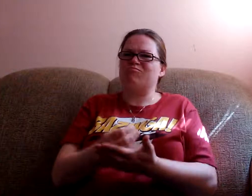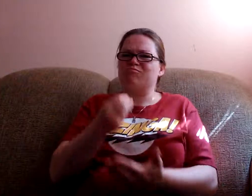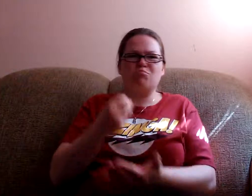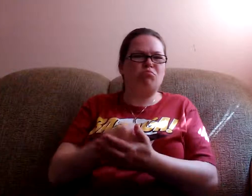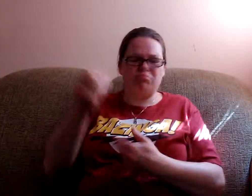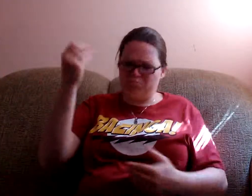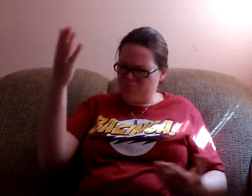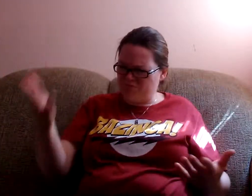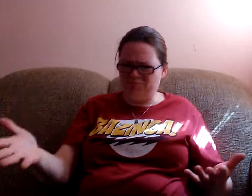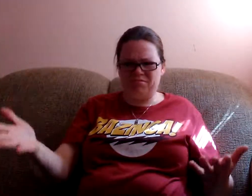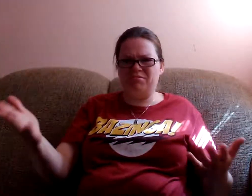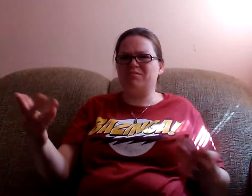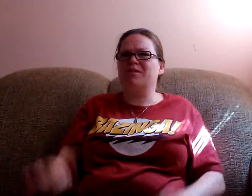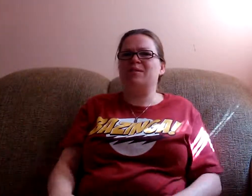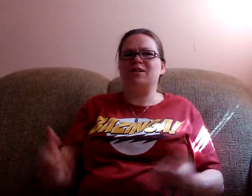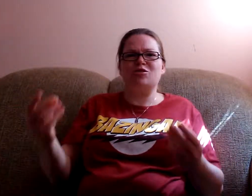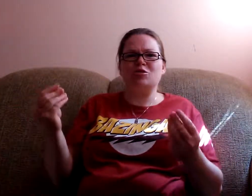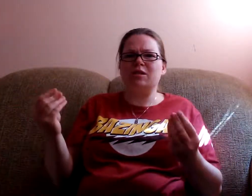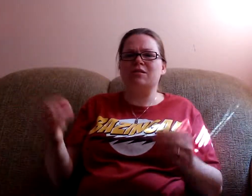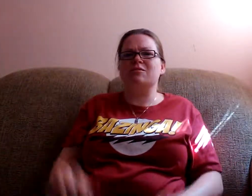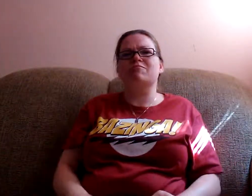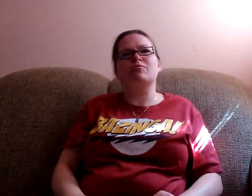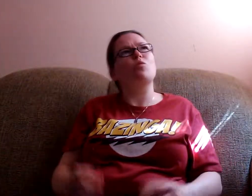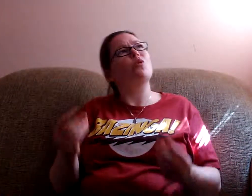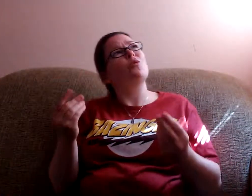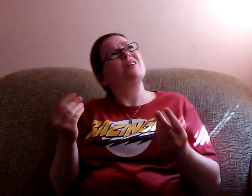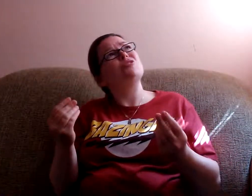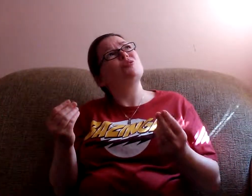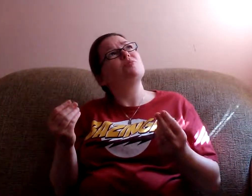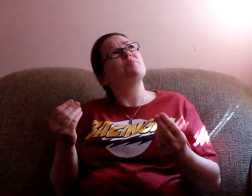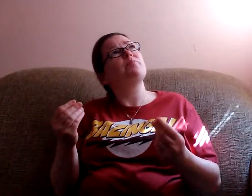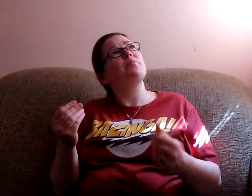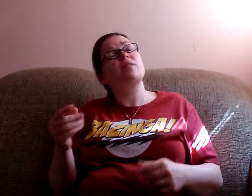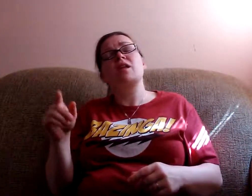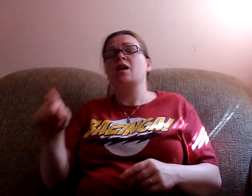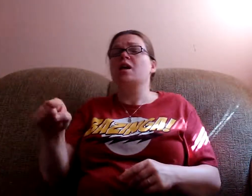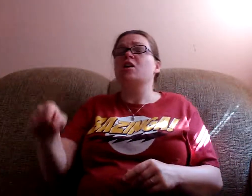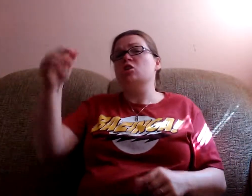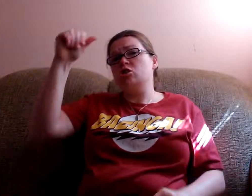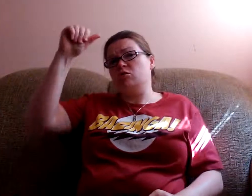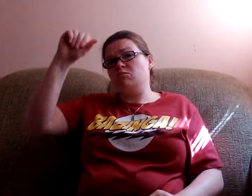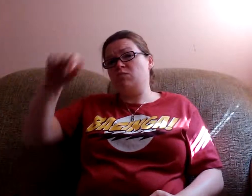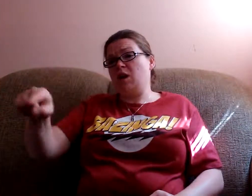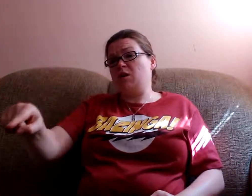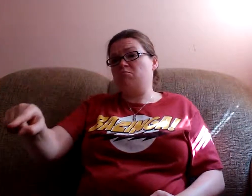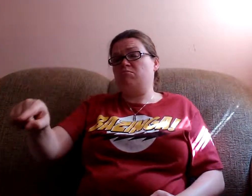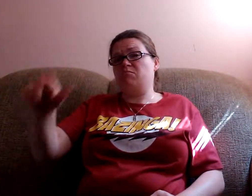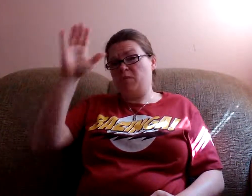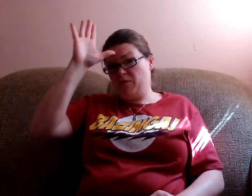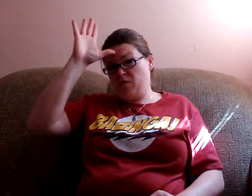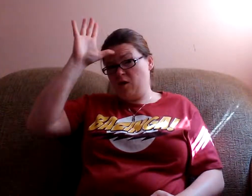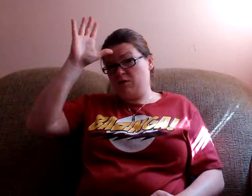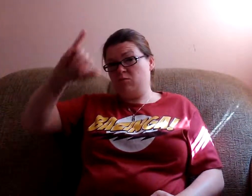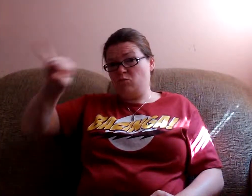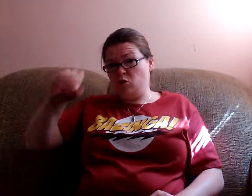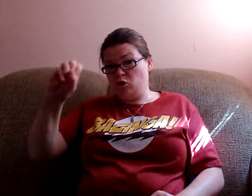him that he lived next to a market town called Stratford. Now, I know we're talking about 1550, but the